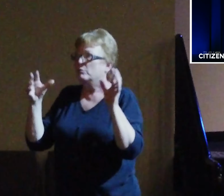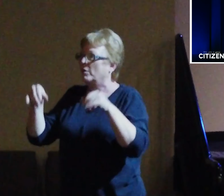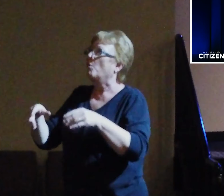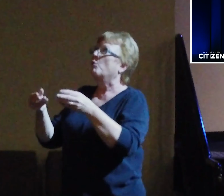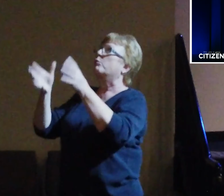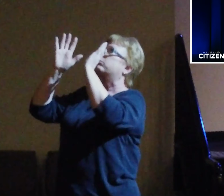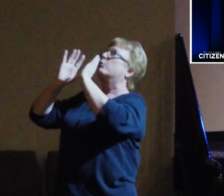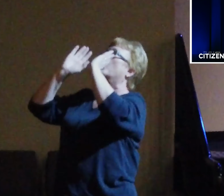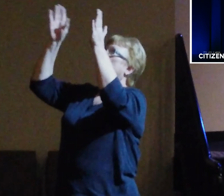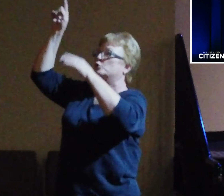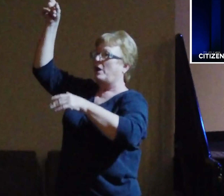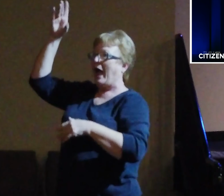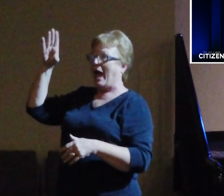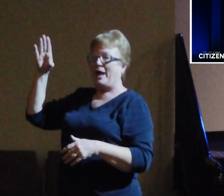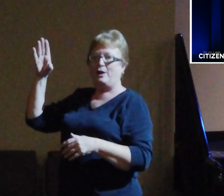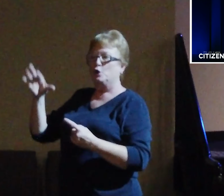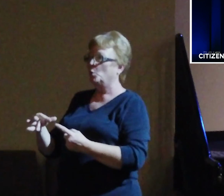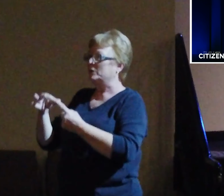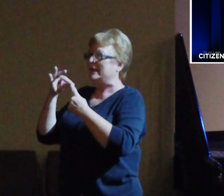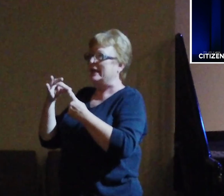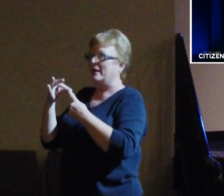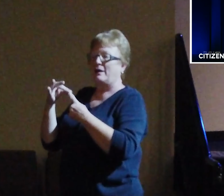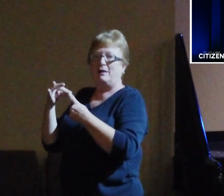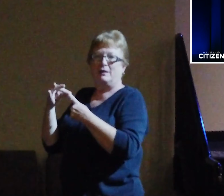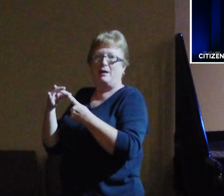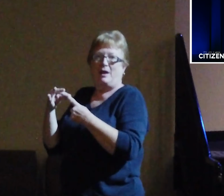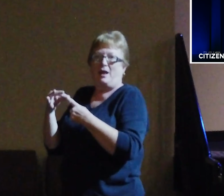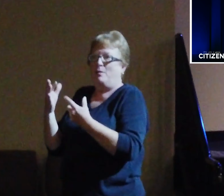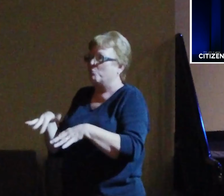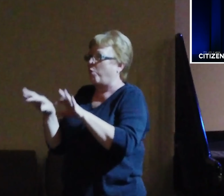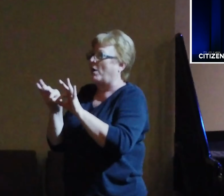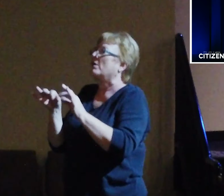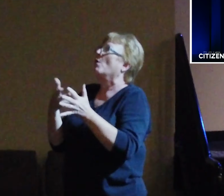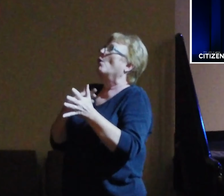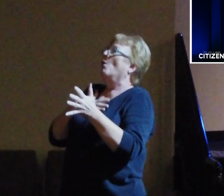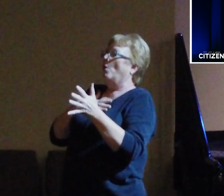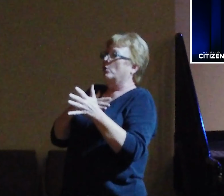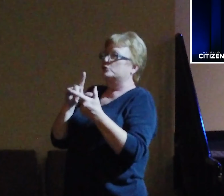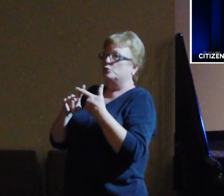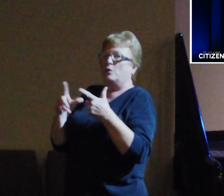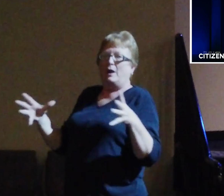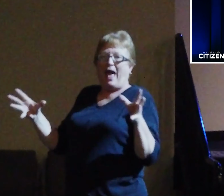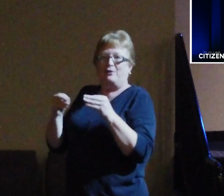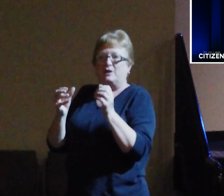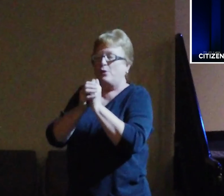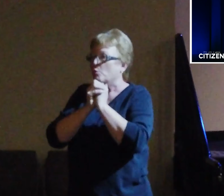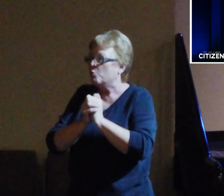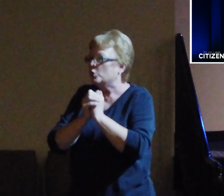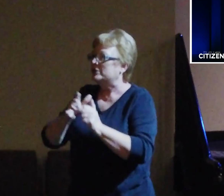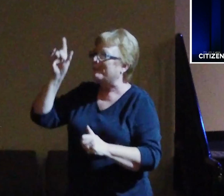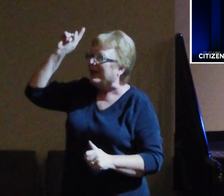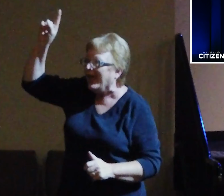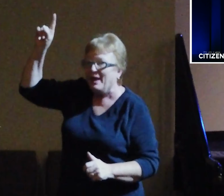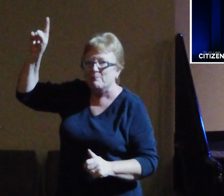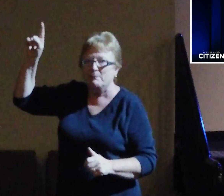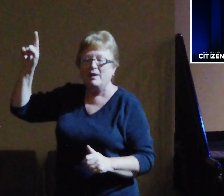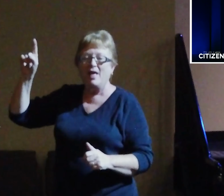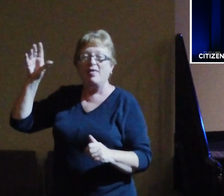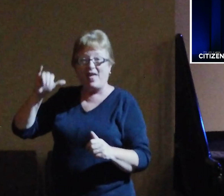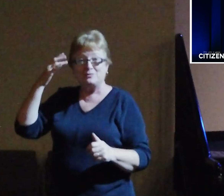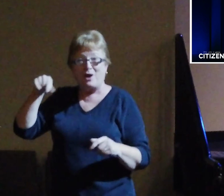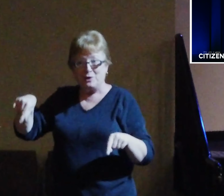presence in a unique and amazing way, gathering together in worship. And you know that because you're here.